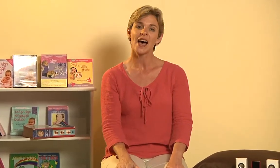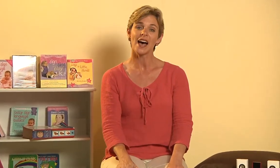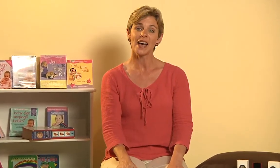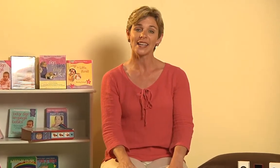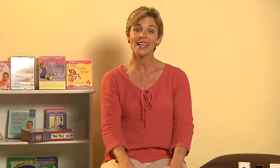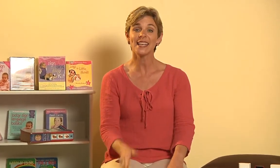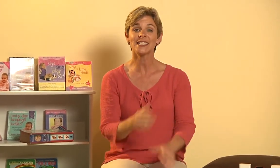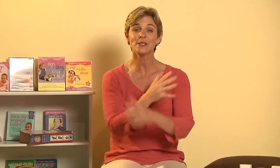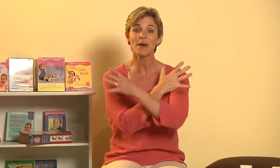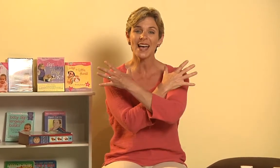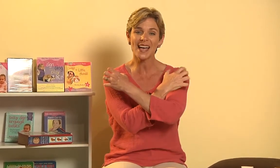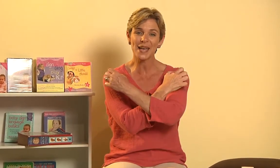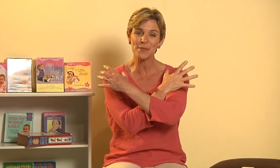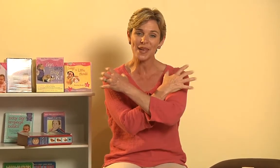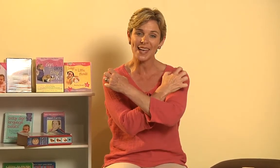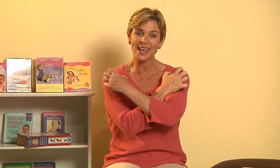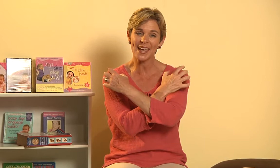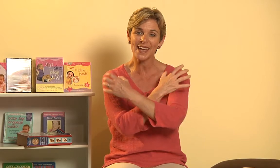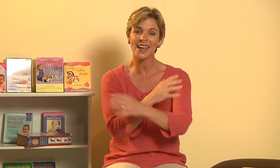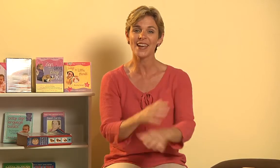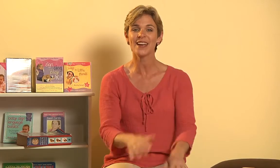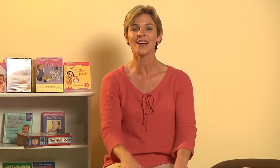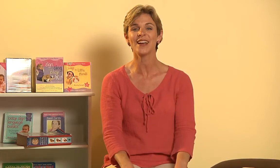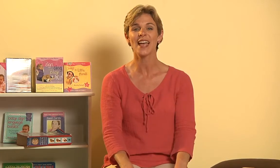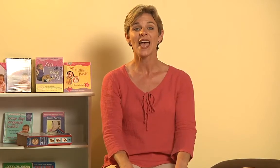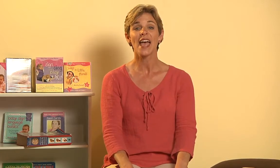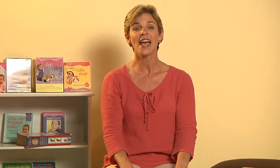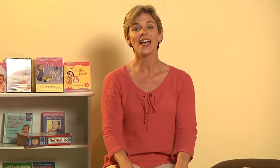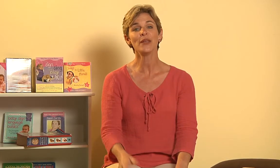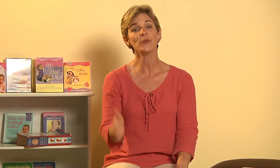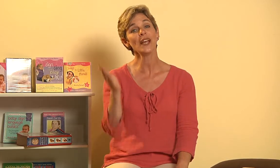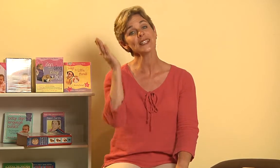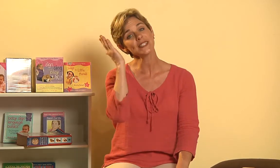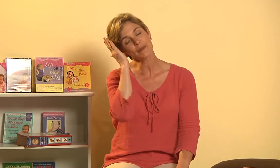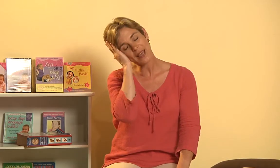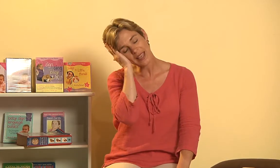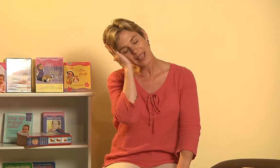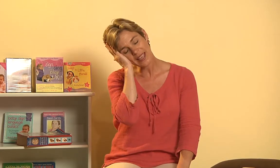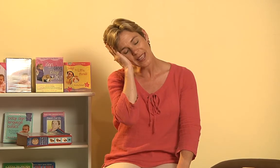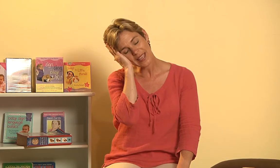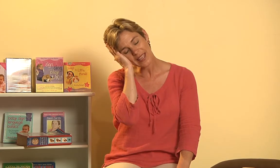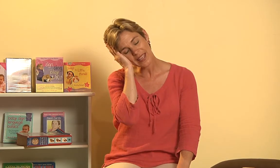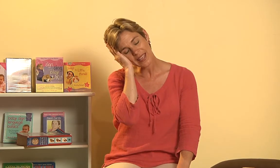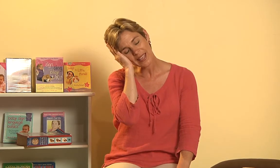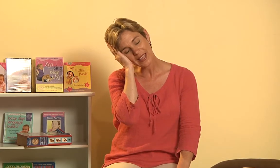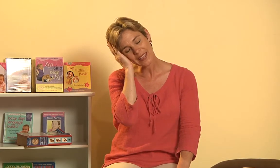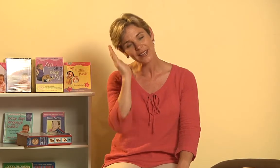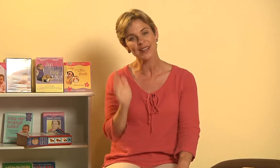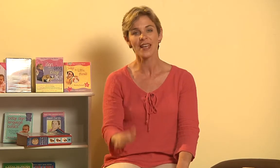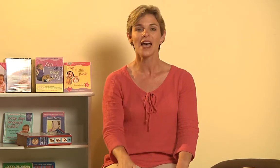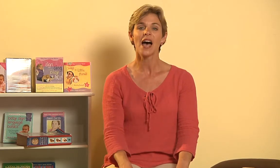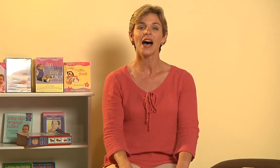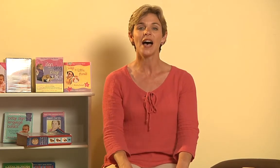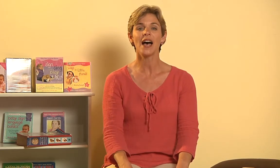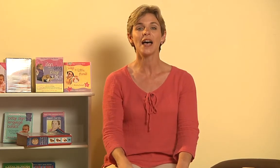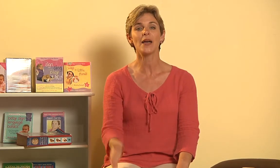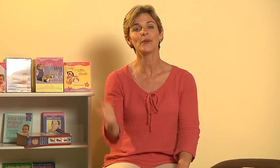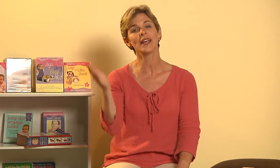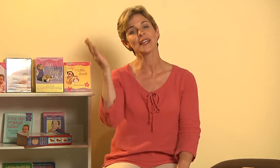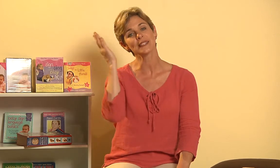I kiss my bear and rest my head. I rest